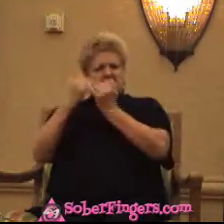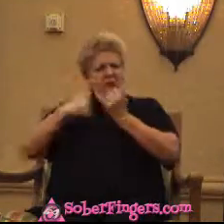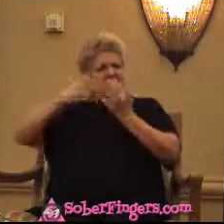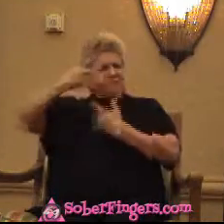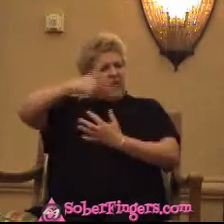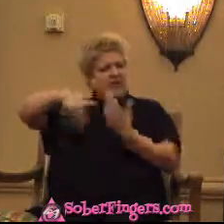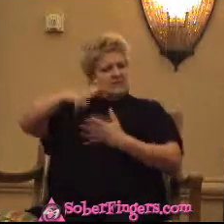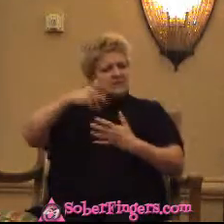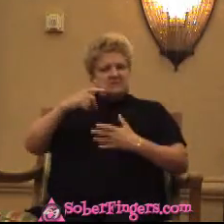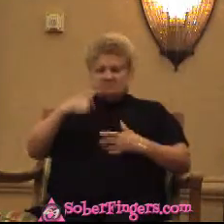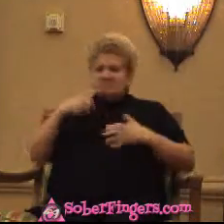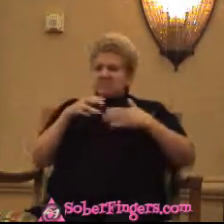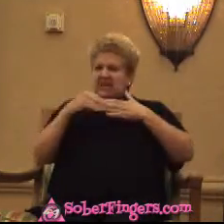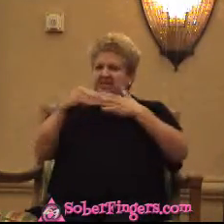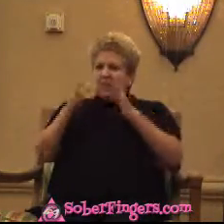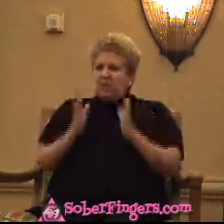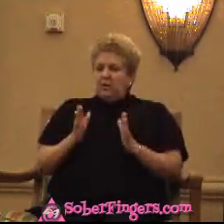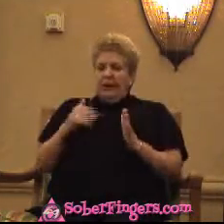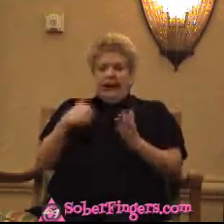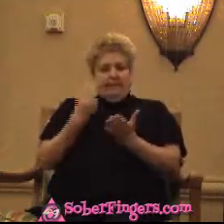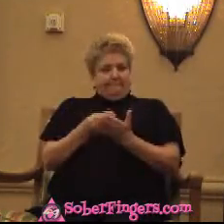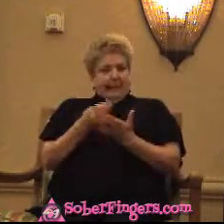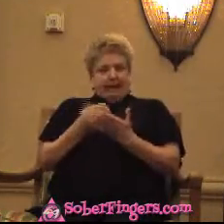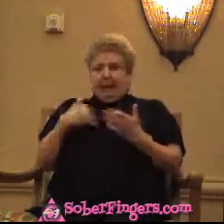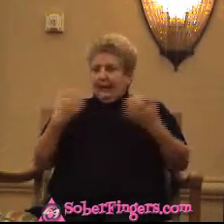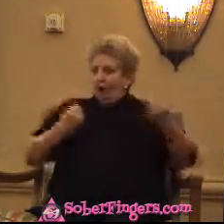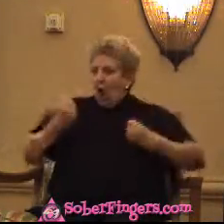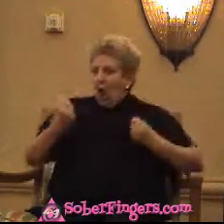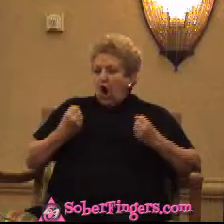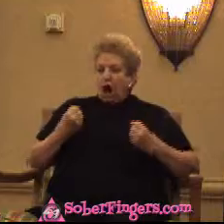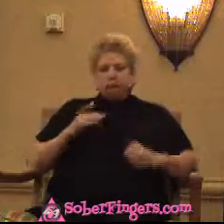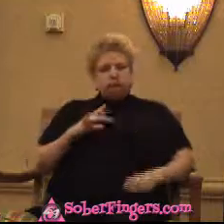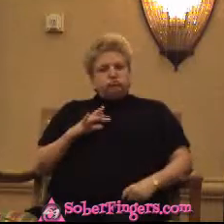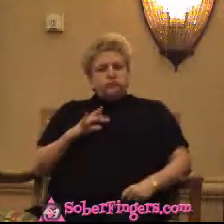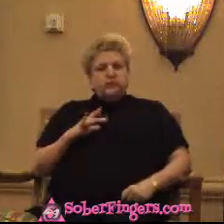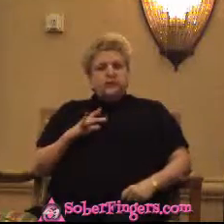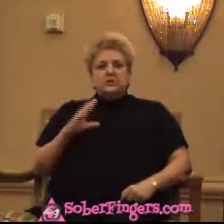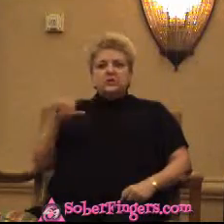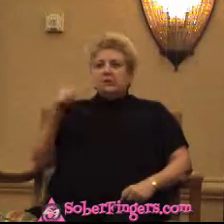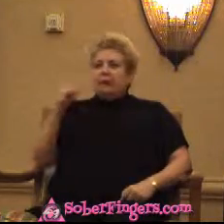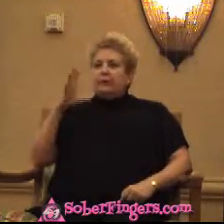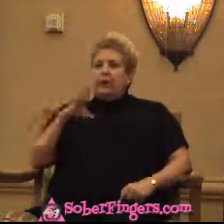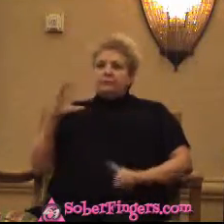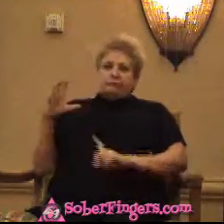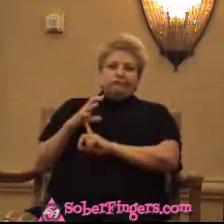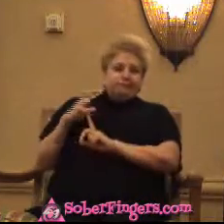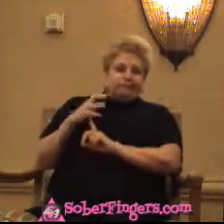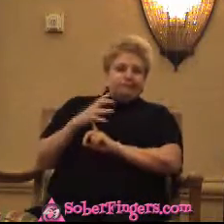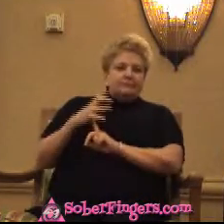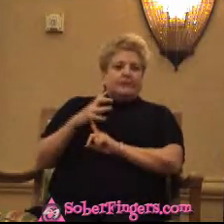the pack, because I had the money and I had the car. So I had all these guys hanging around me. My wife calls them Lord